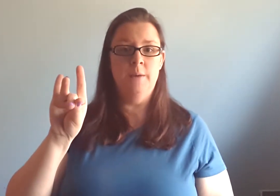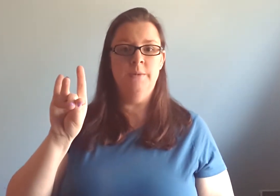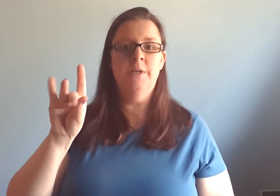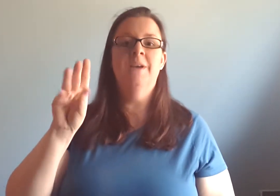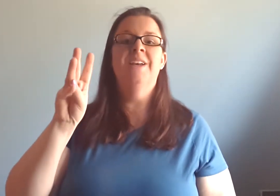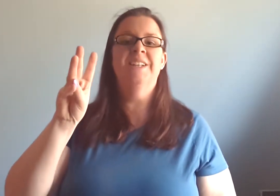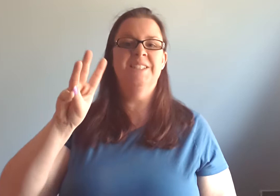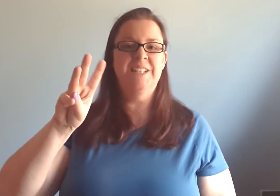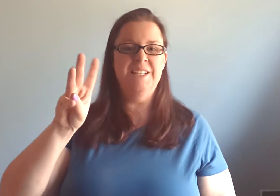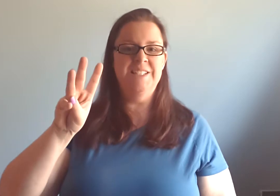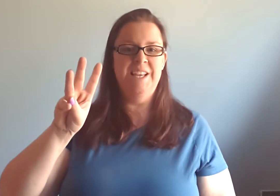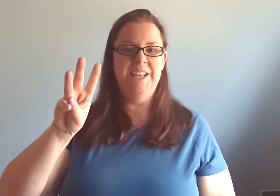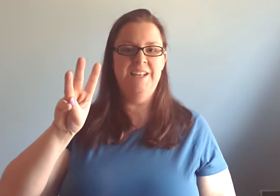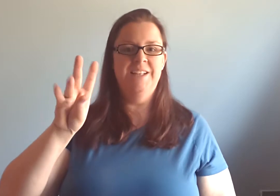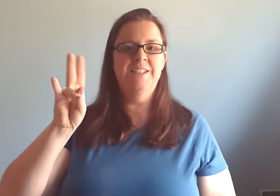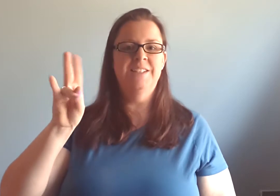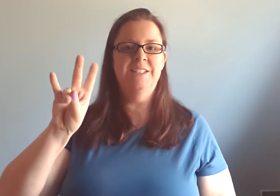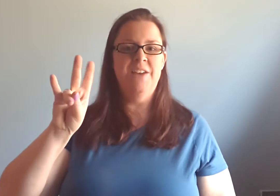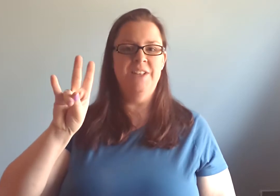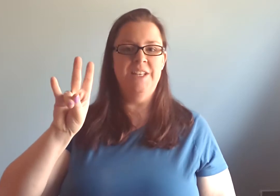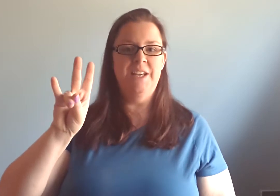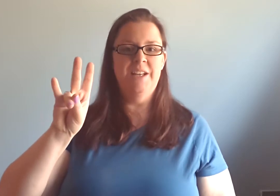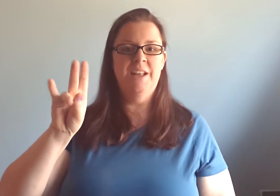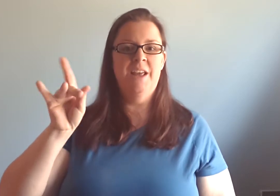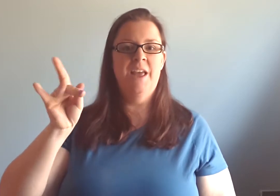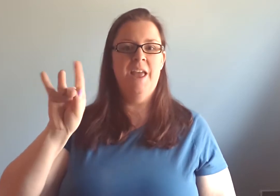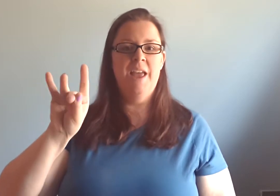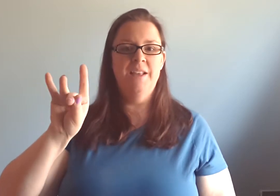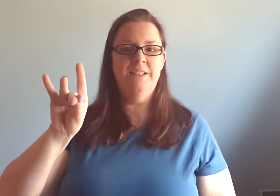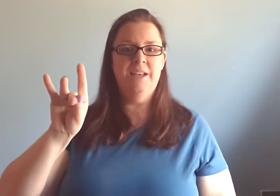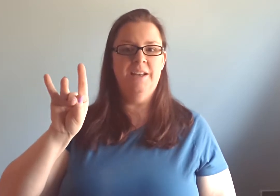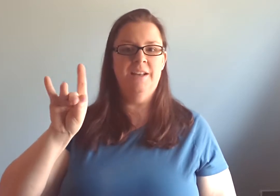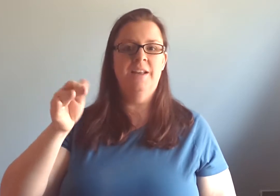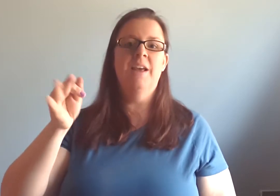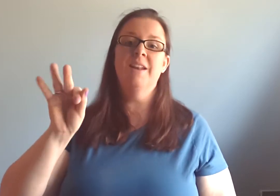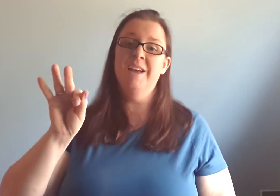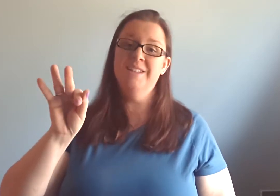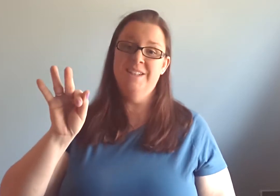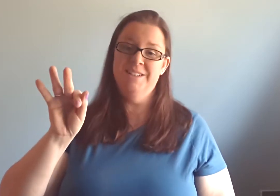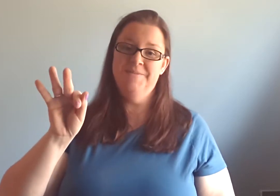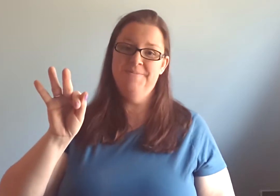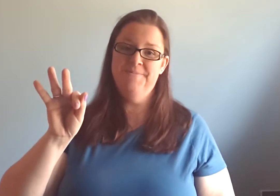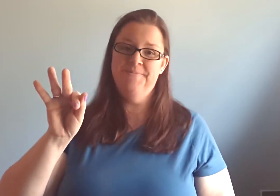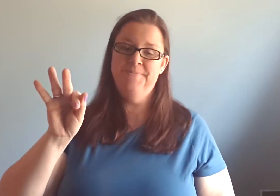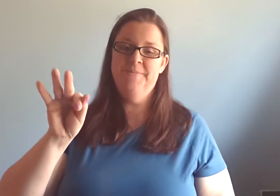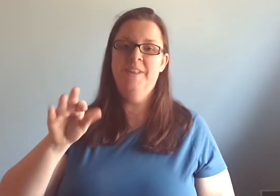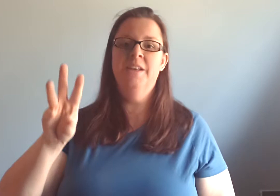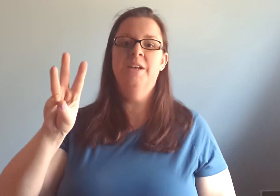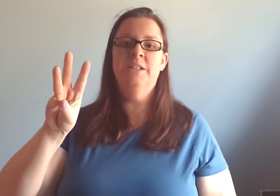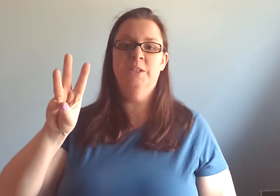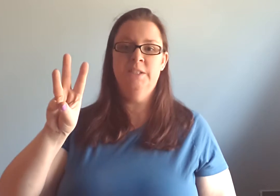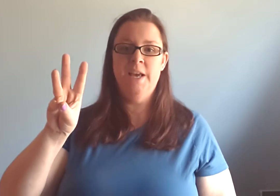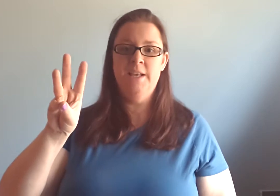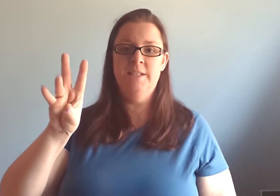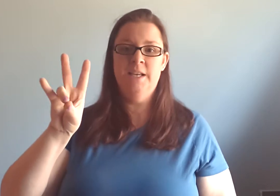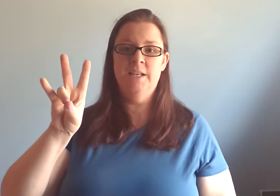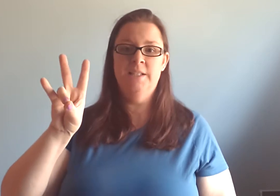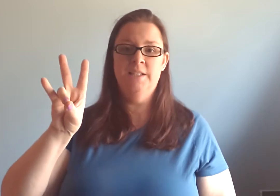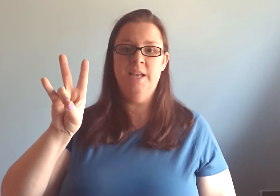becomes 16, 17, 18, and 19. So 6,